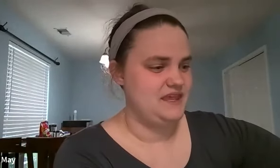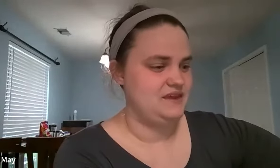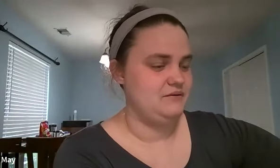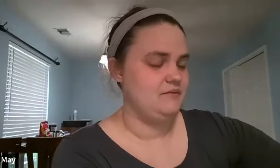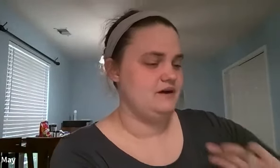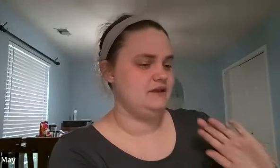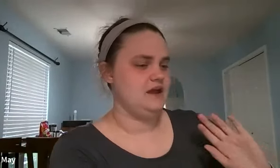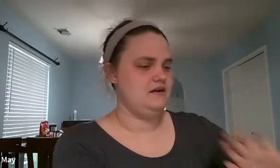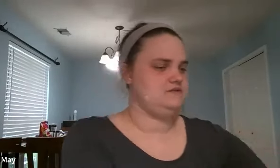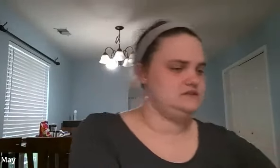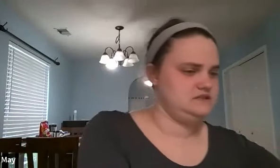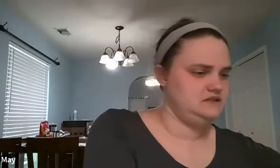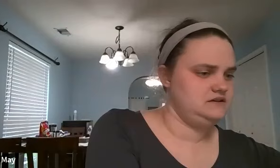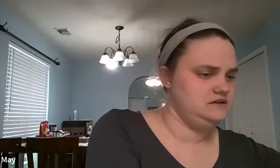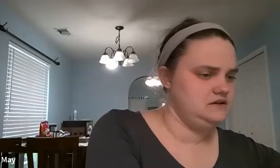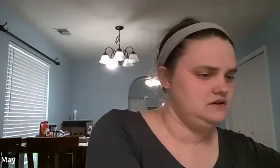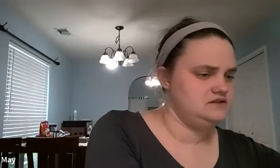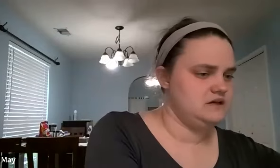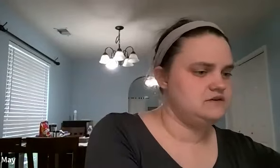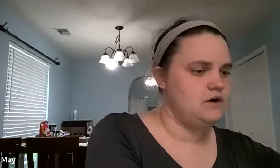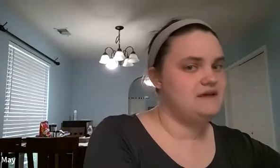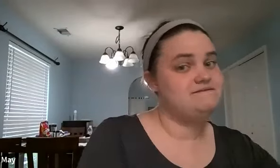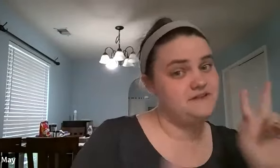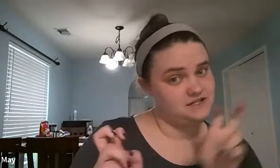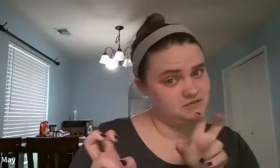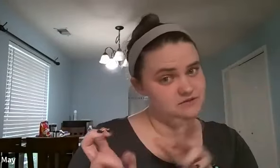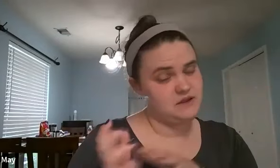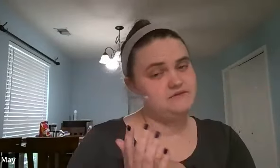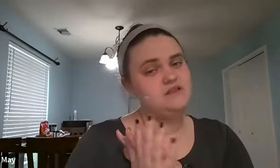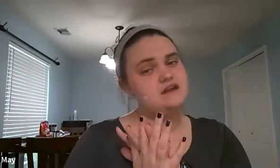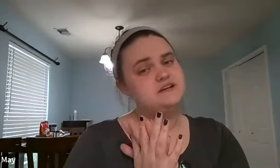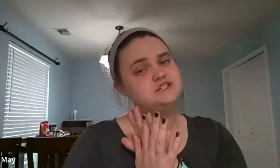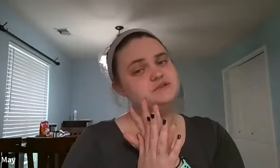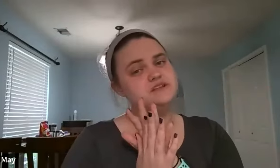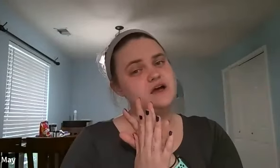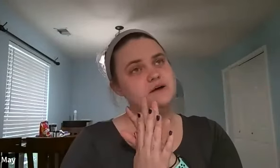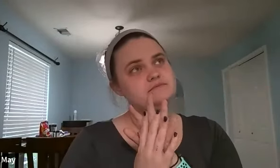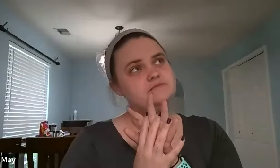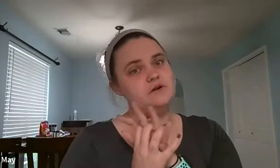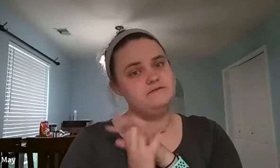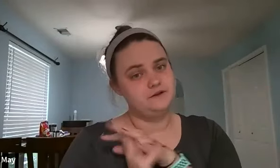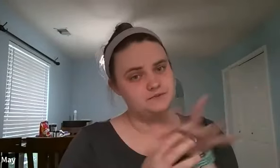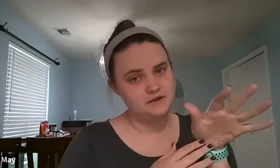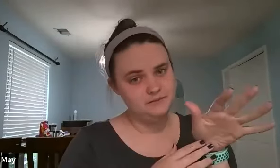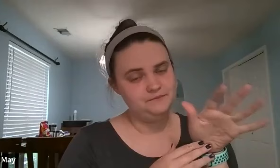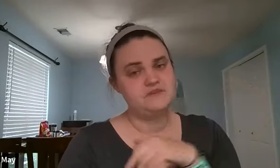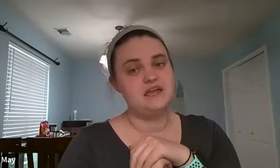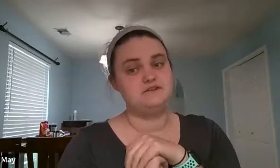Then what we have, let's see. So that's all my vegetables we have. A lot of vegetables are finger spelled. Like for